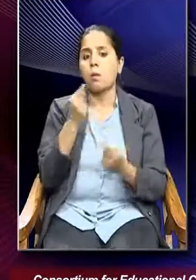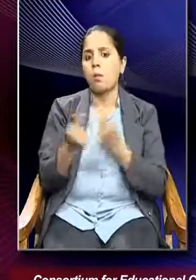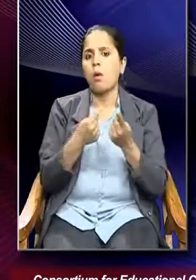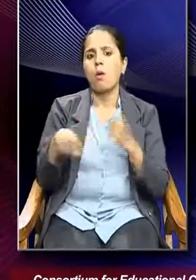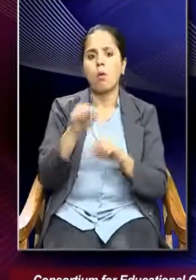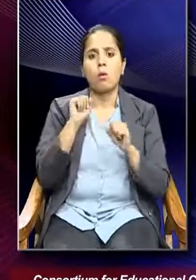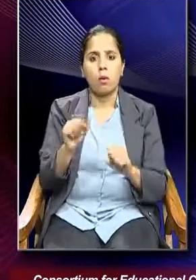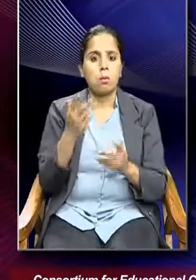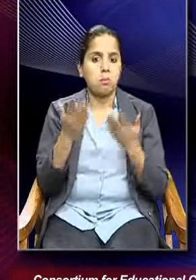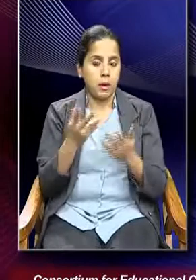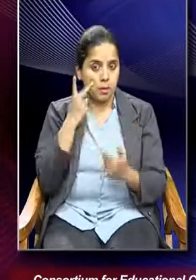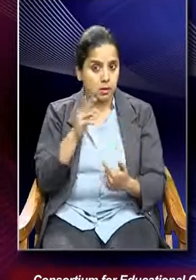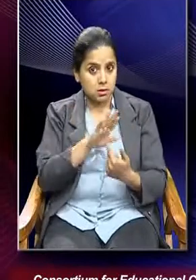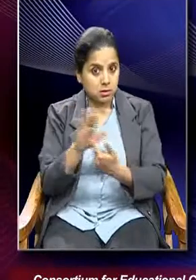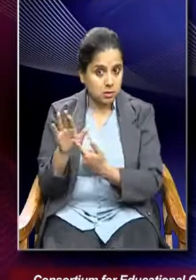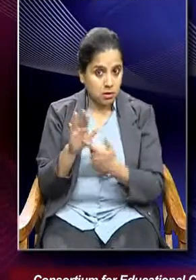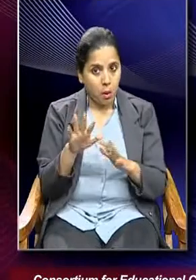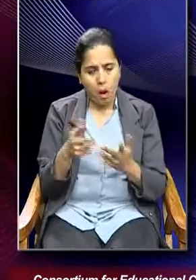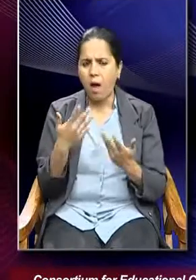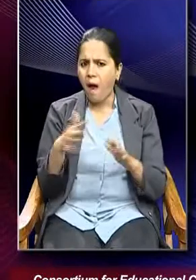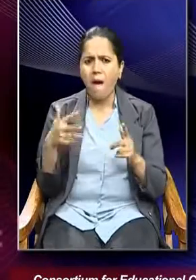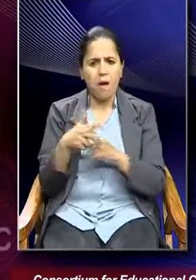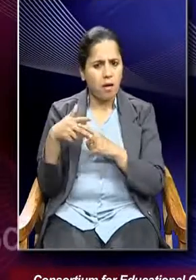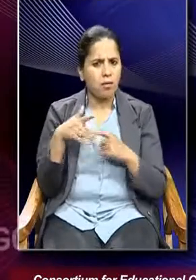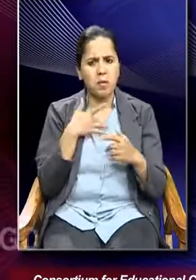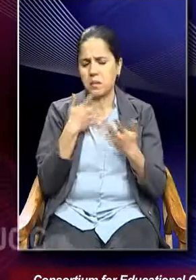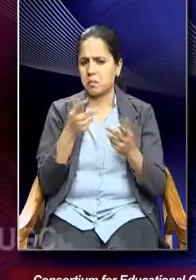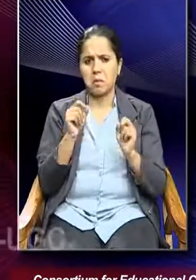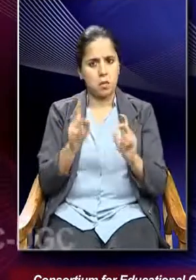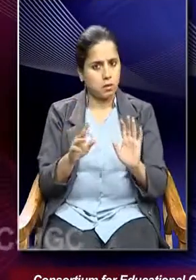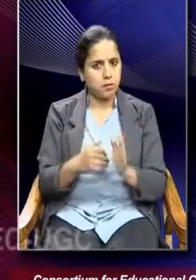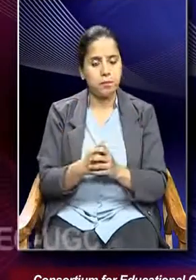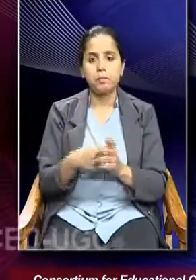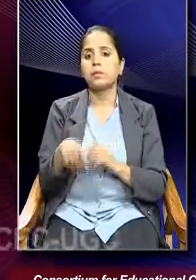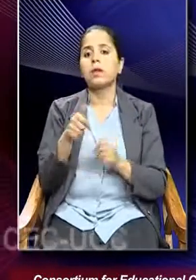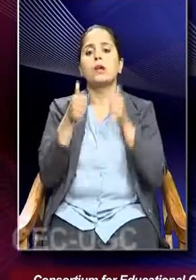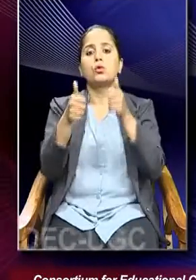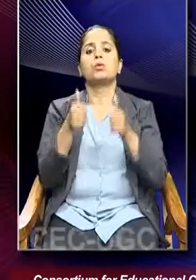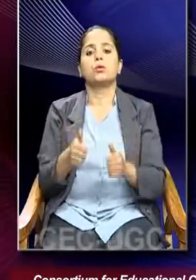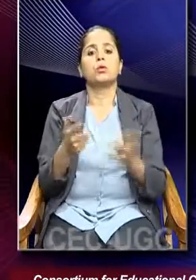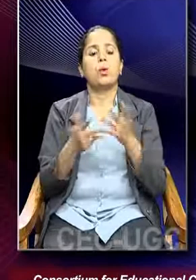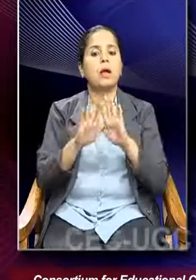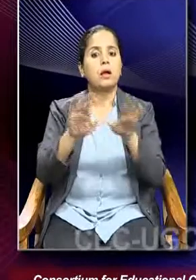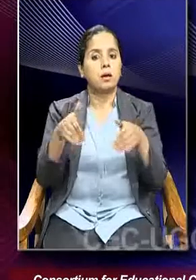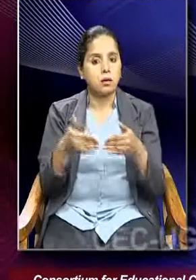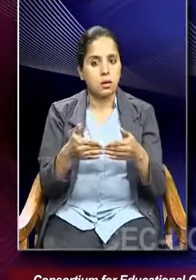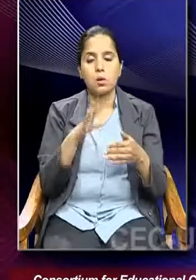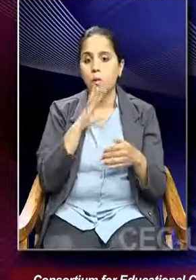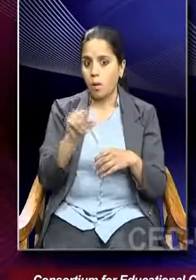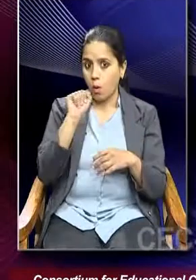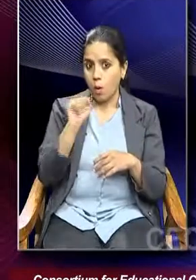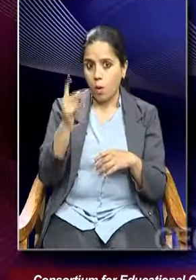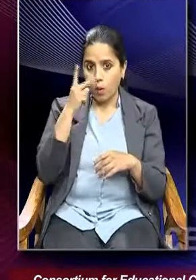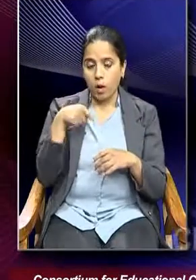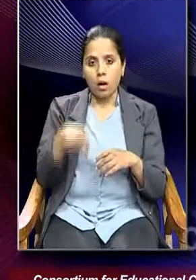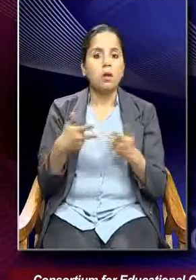come into picture or come in between. So the result of this introduction of this particular